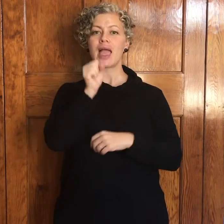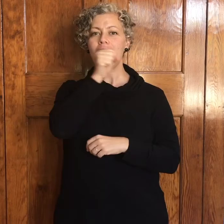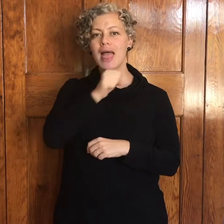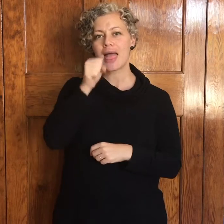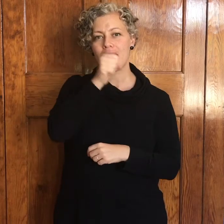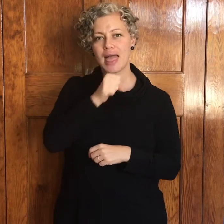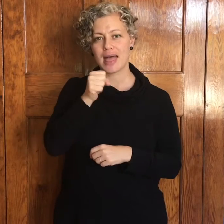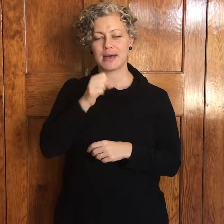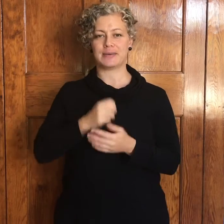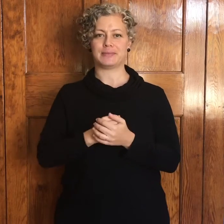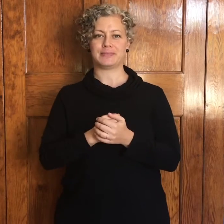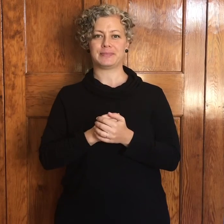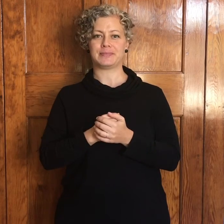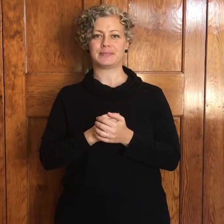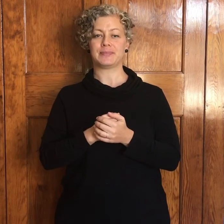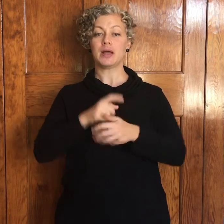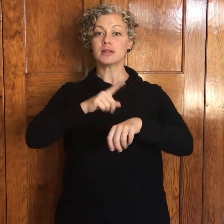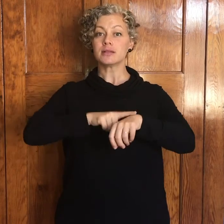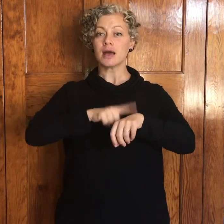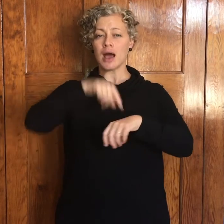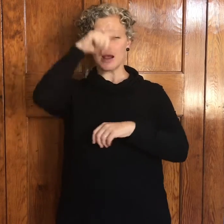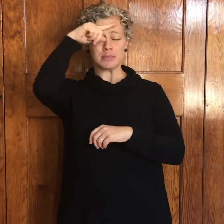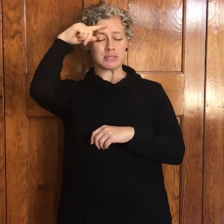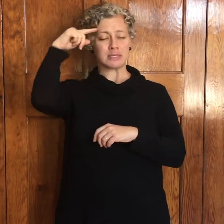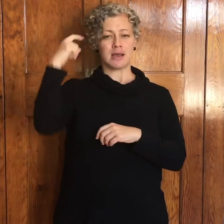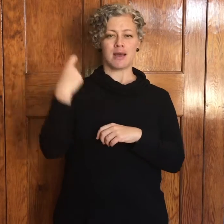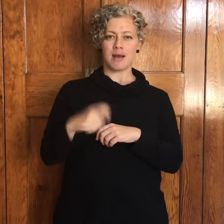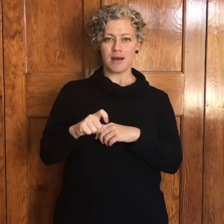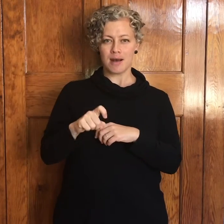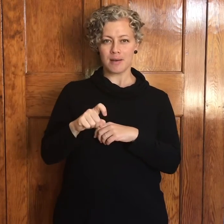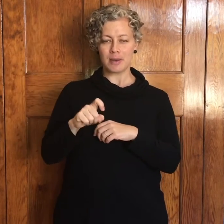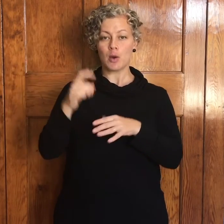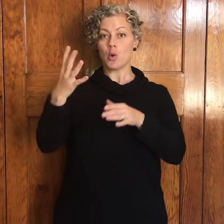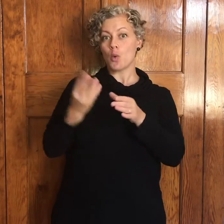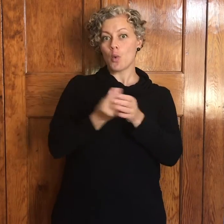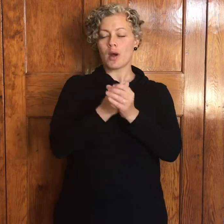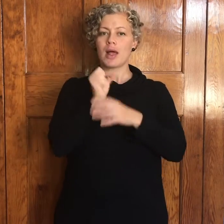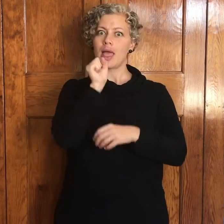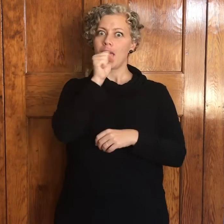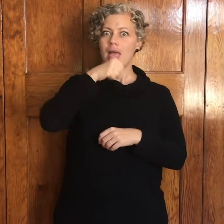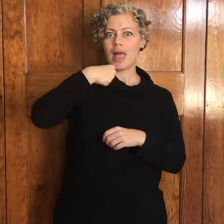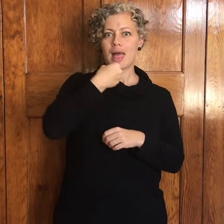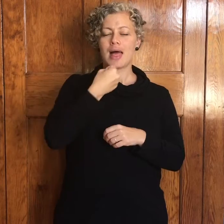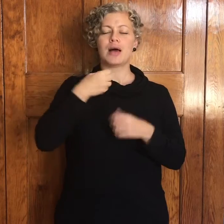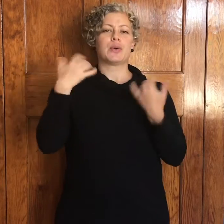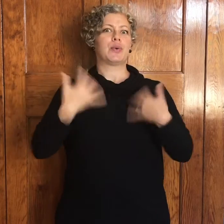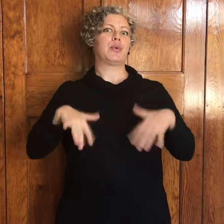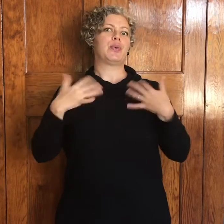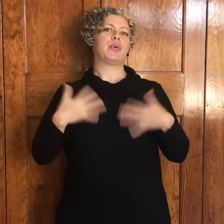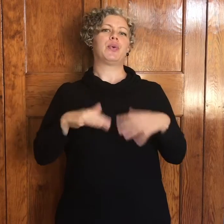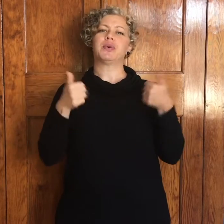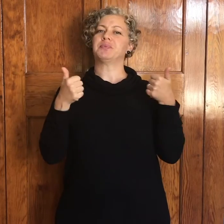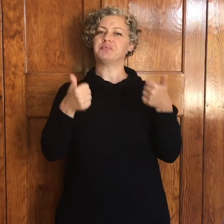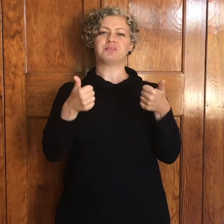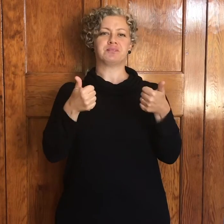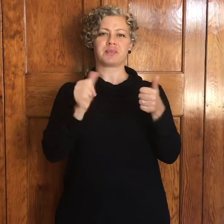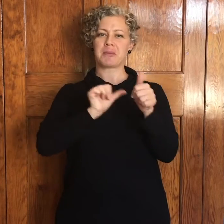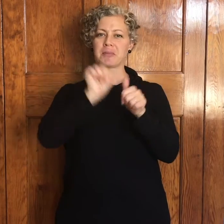Summer celebrations and ice cream are a winning combination. Making your own ice